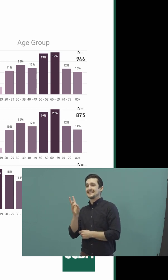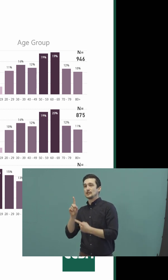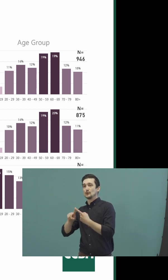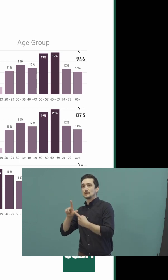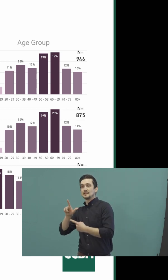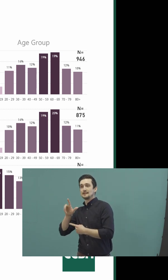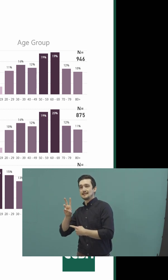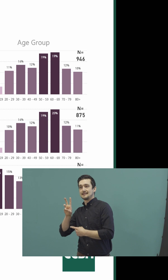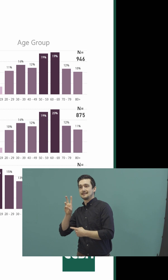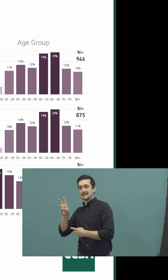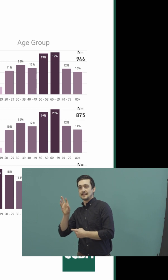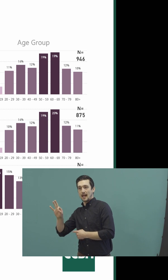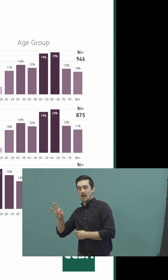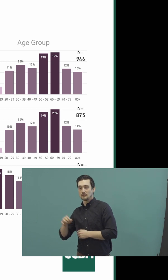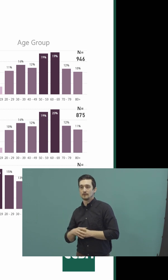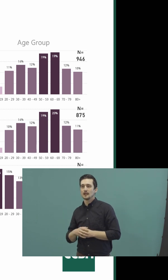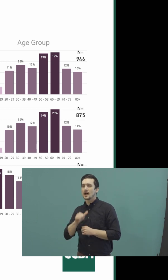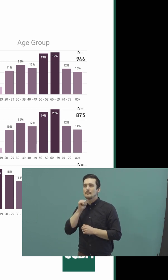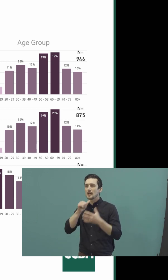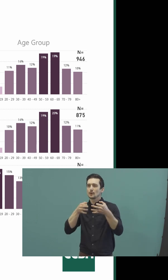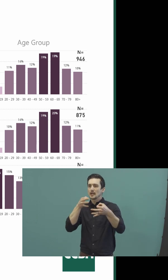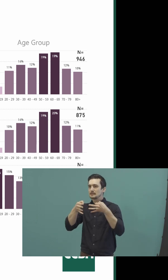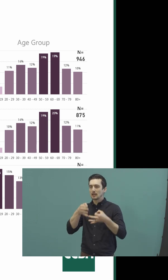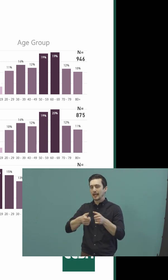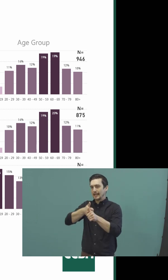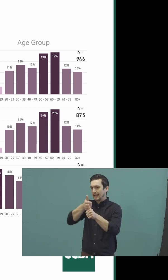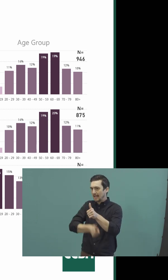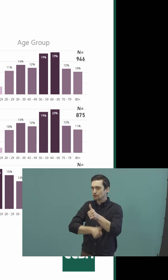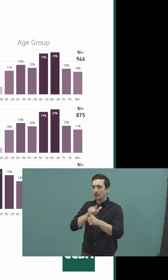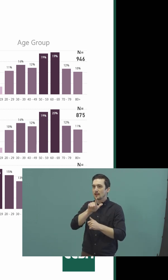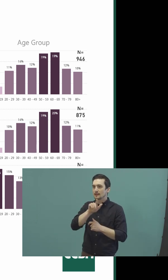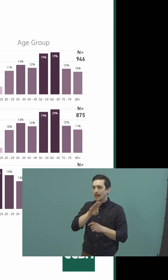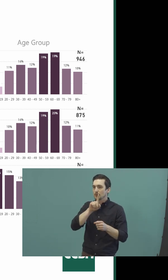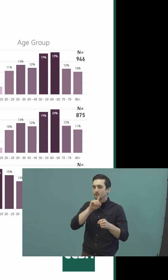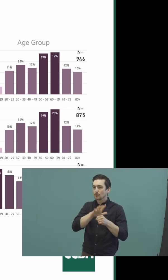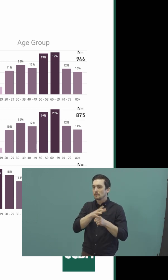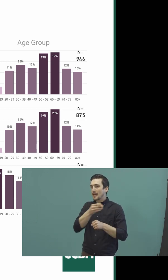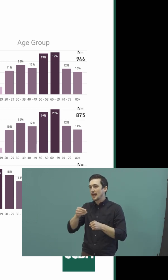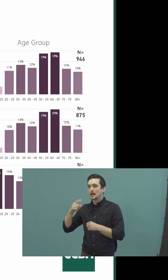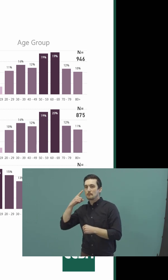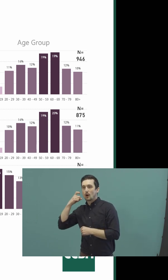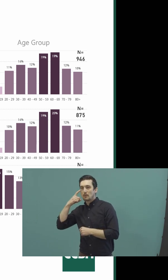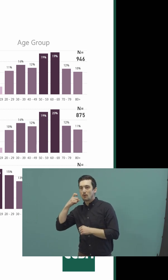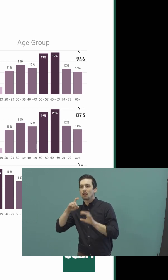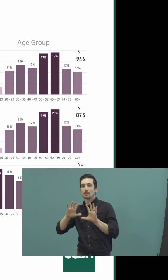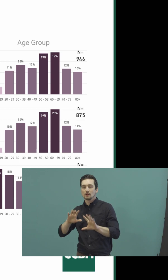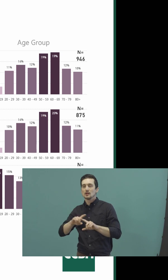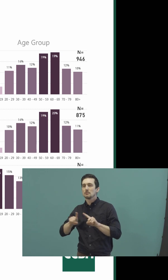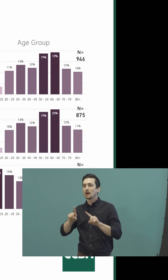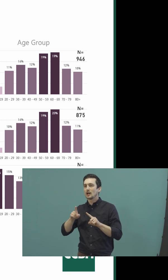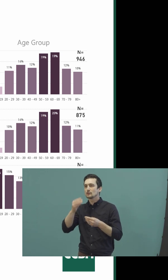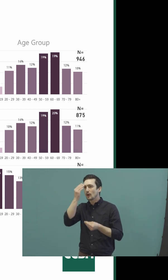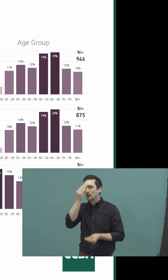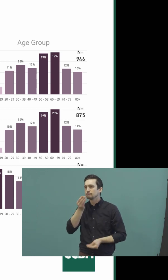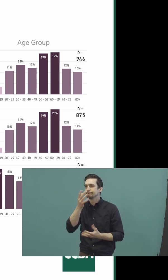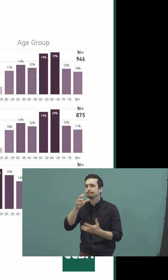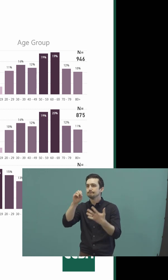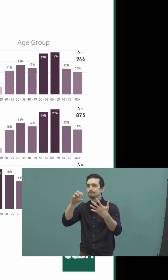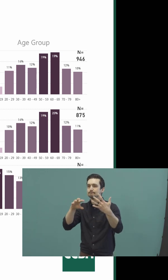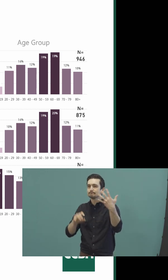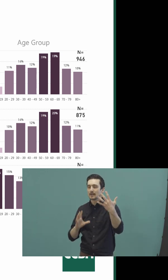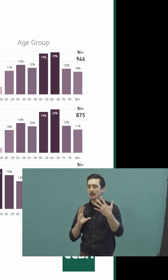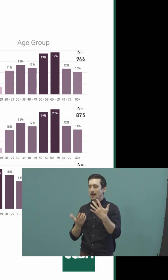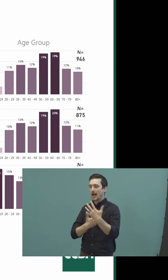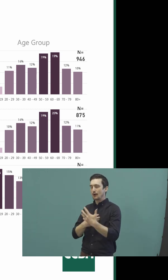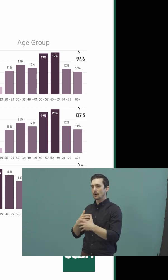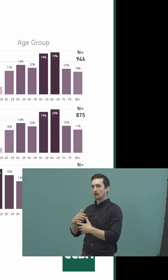I will not go through the different breakdowns of lab confirmed and probable, but I wanted you to have them. Our epidemiology